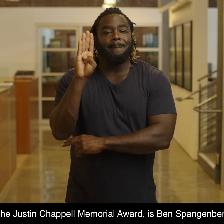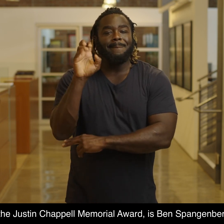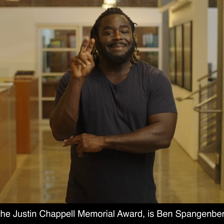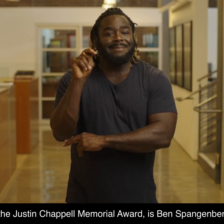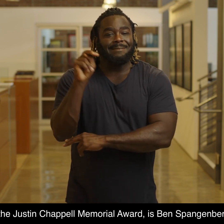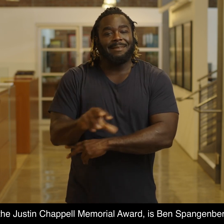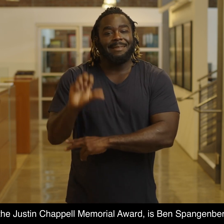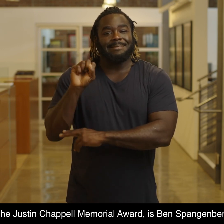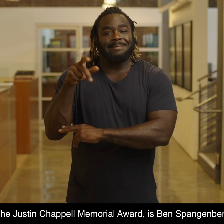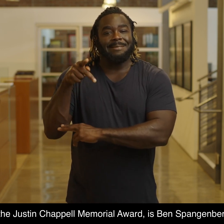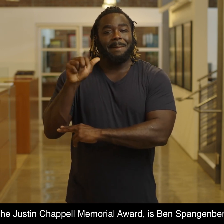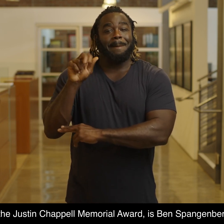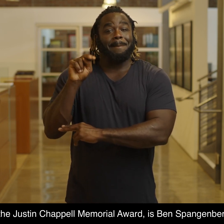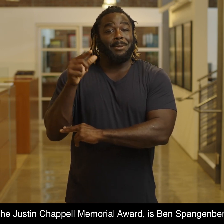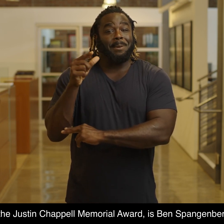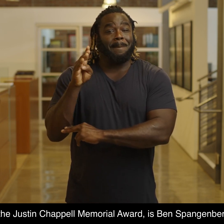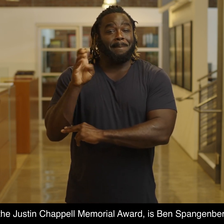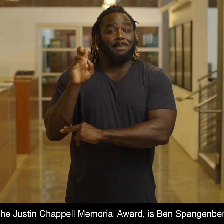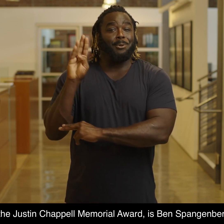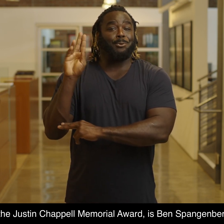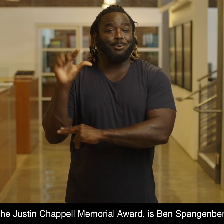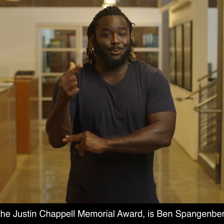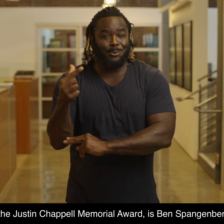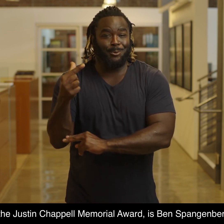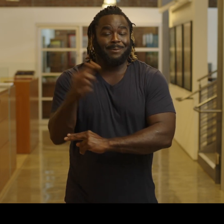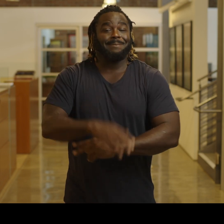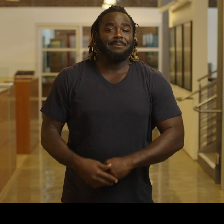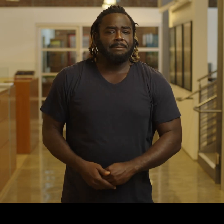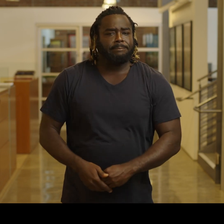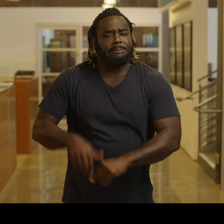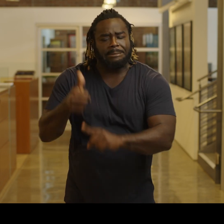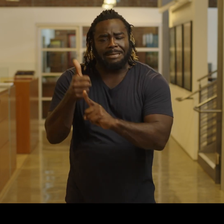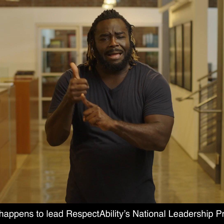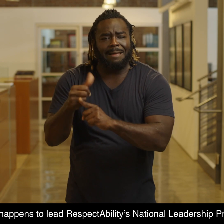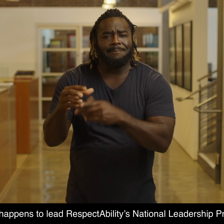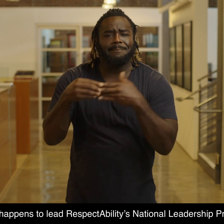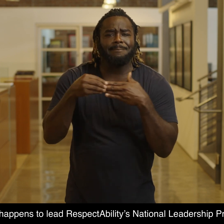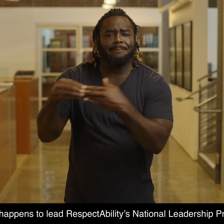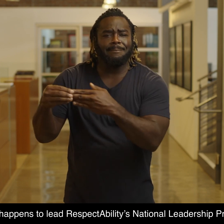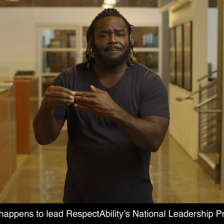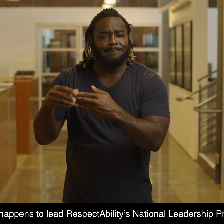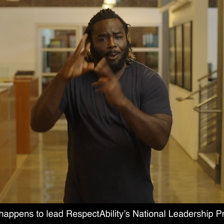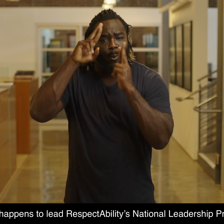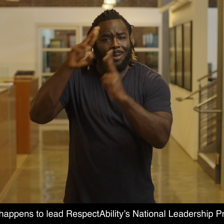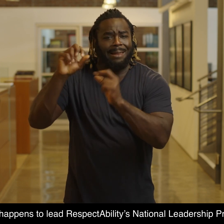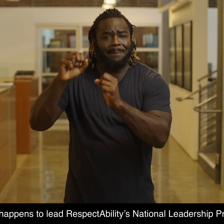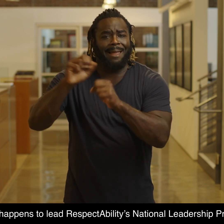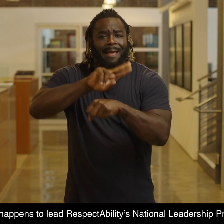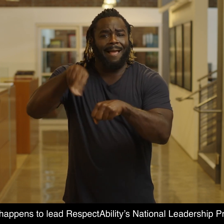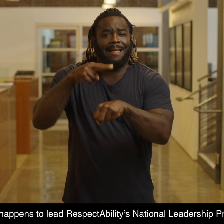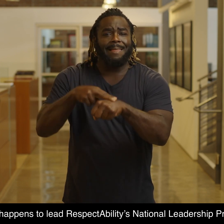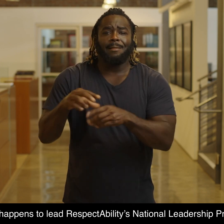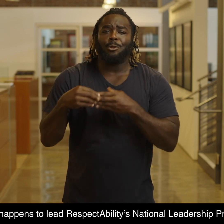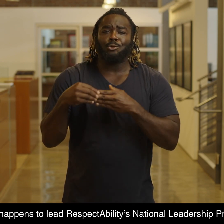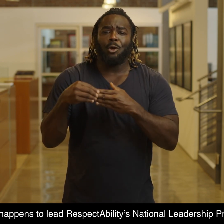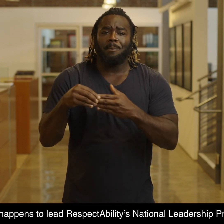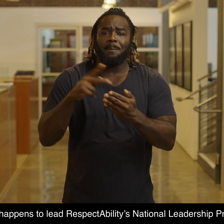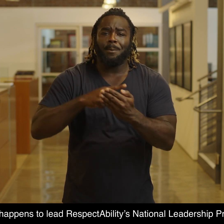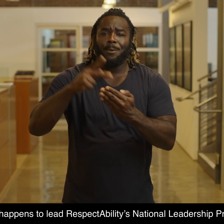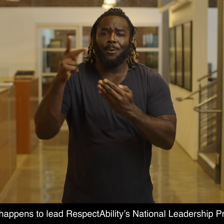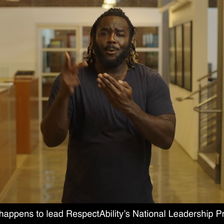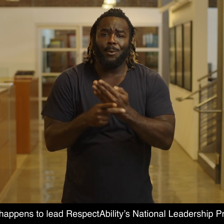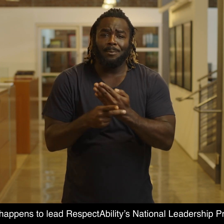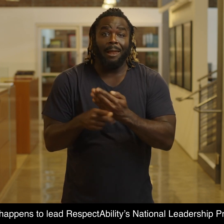Award, is Ben Spanenberg, who happens to lead RespectAbility's